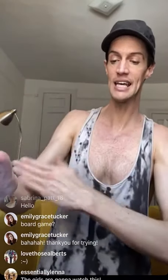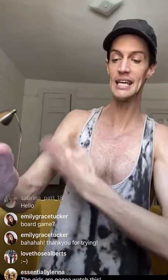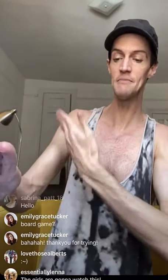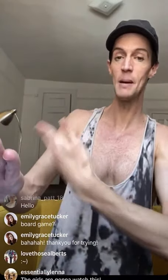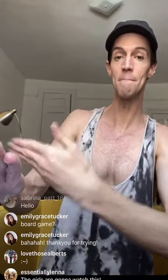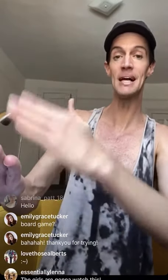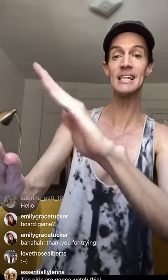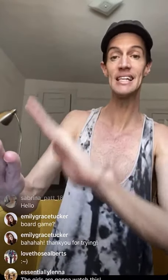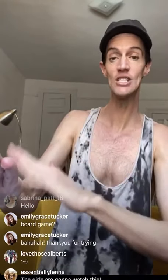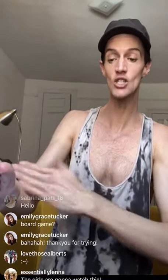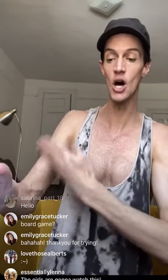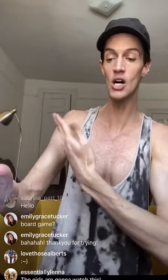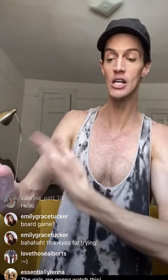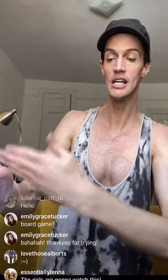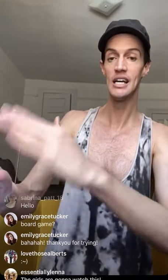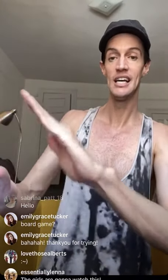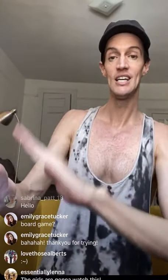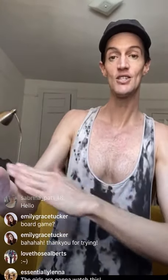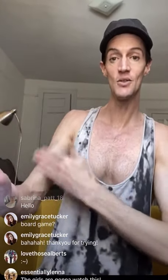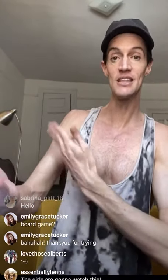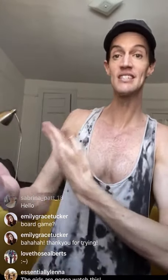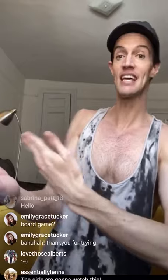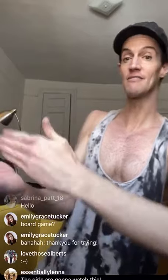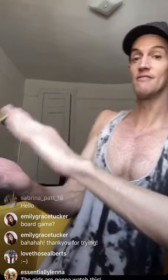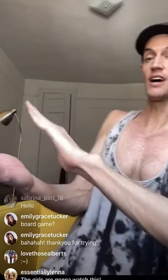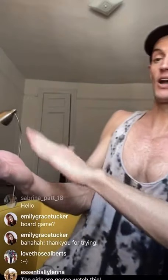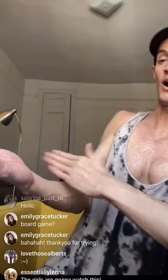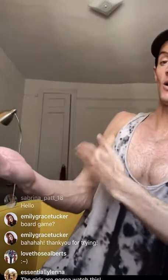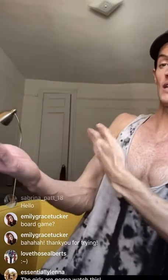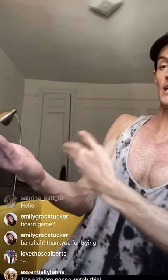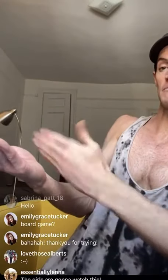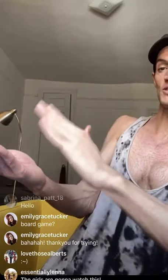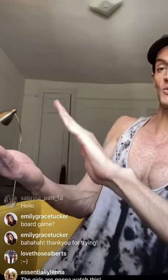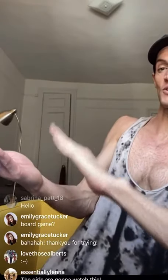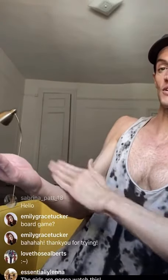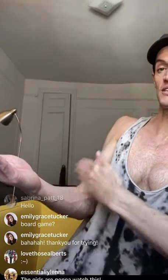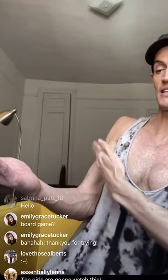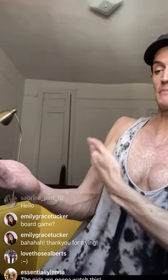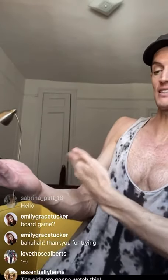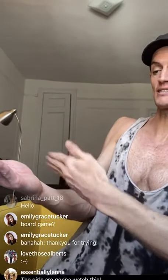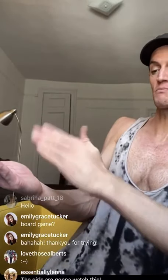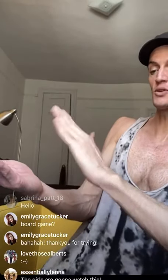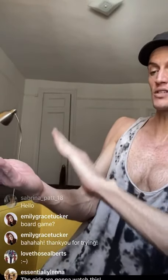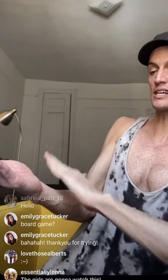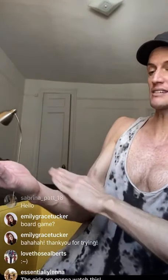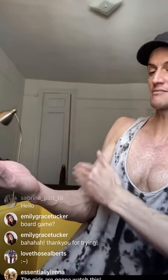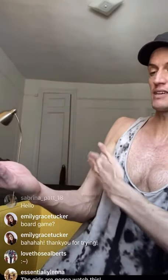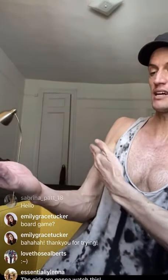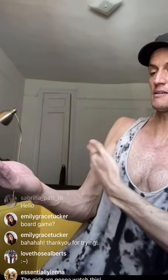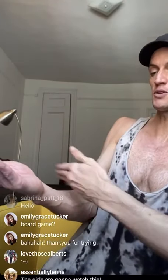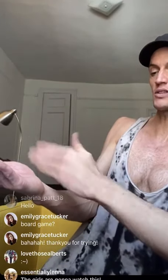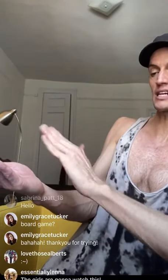hymn, melody, song. So this is like an all-encompass word that means music, music,